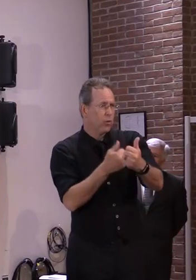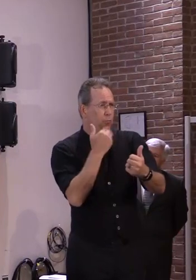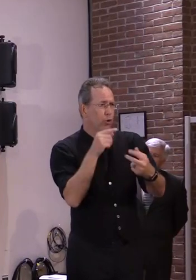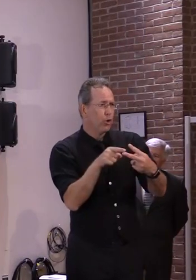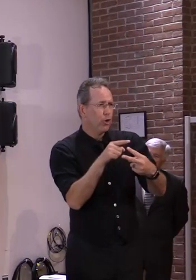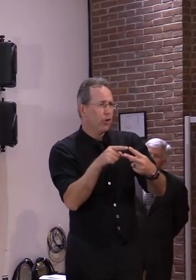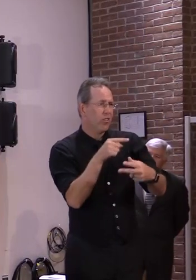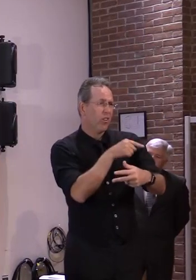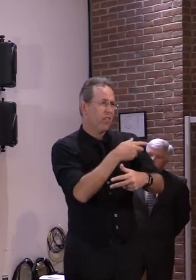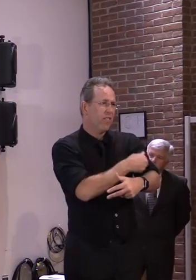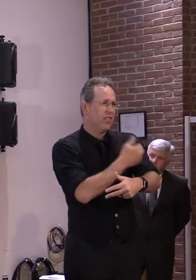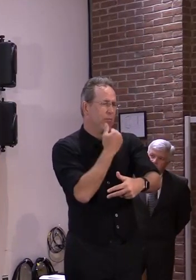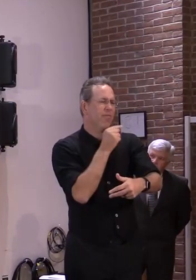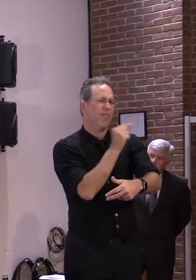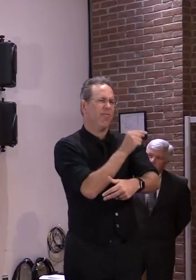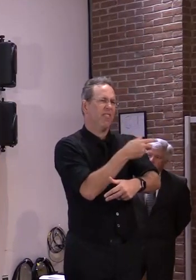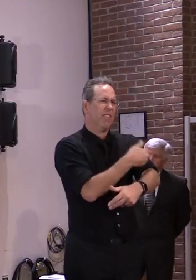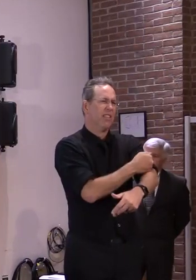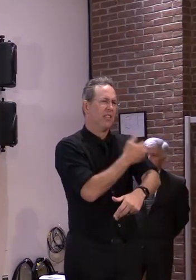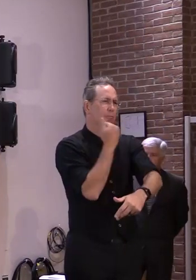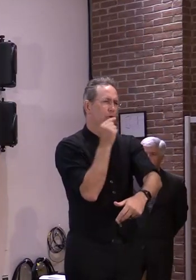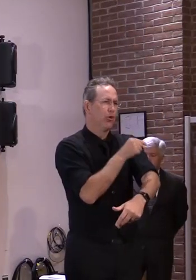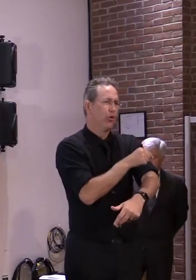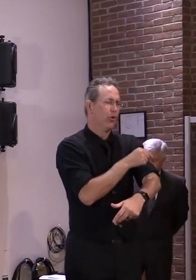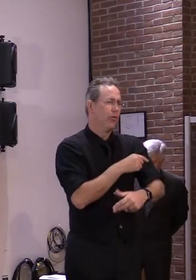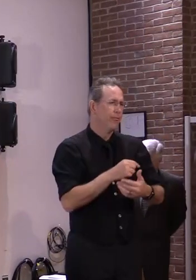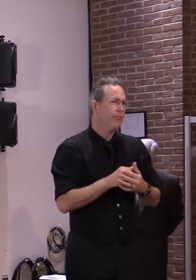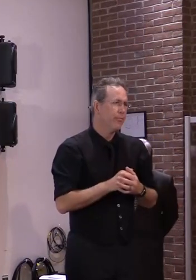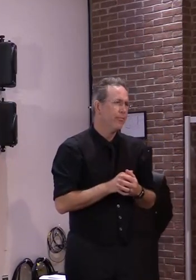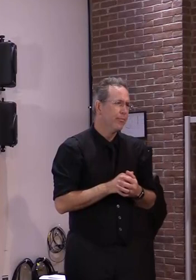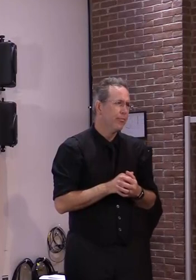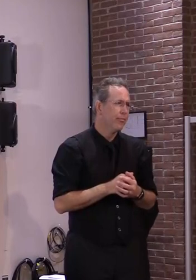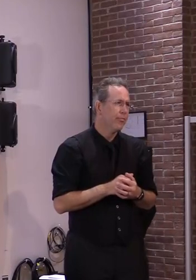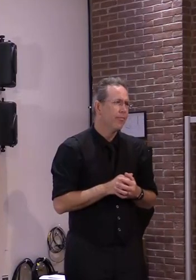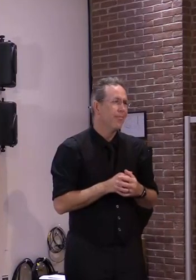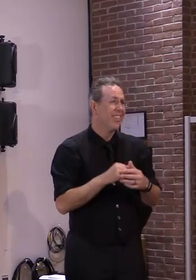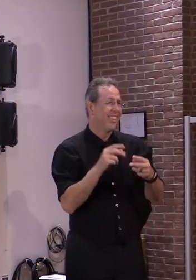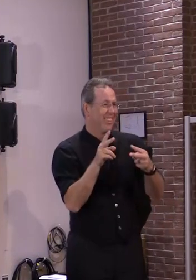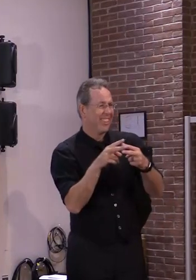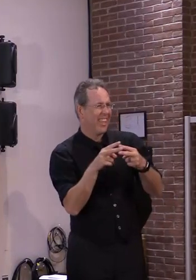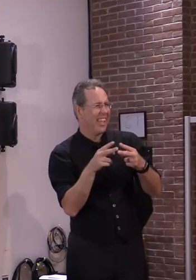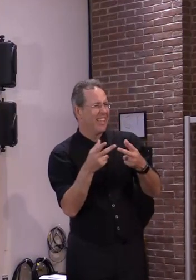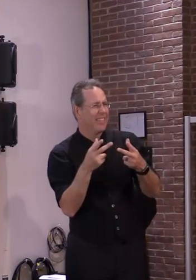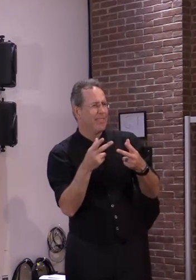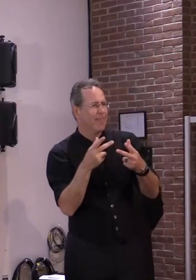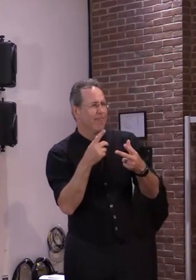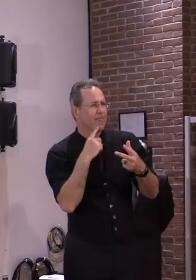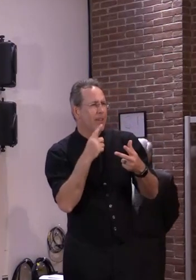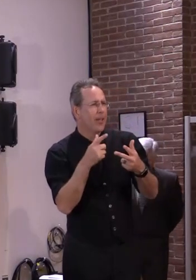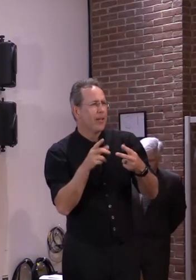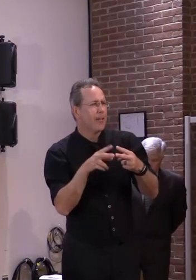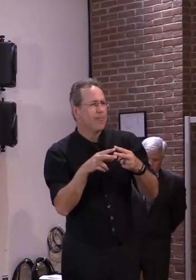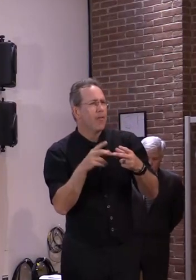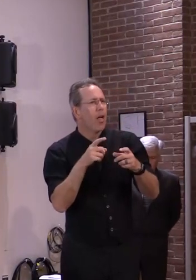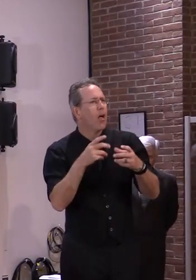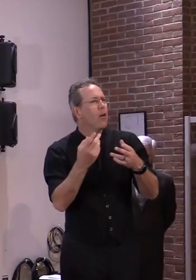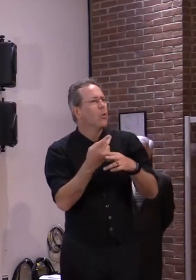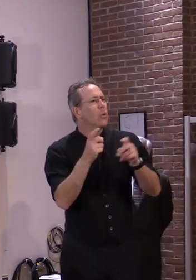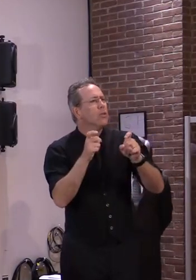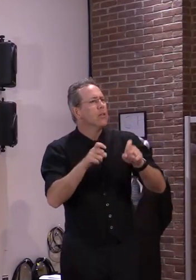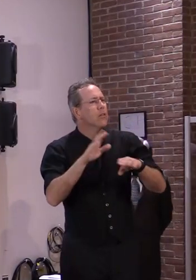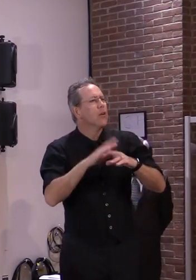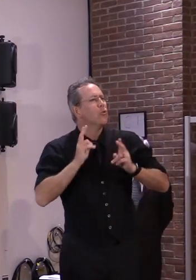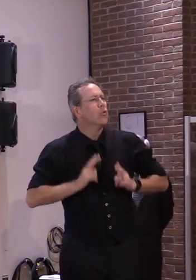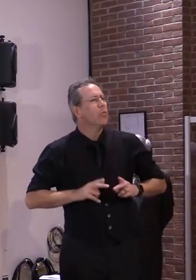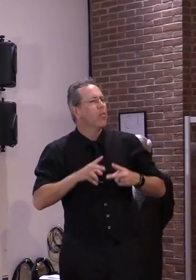has, I would choose the vaccine because we now have much more than we ever get from clinical trials of